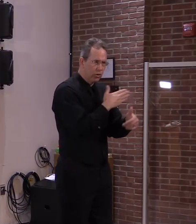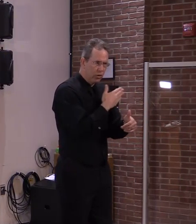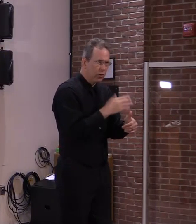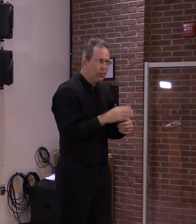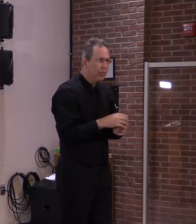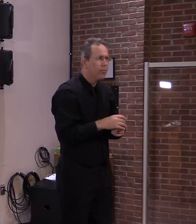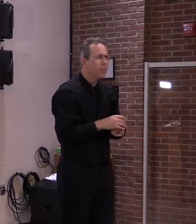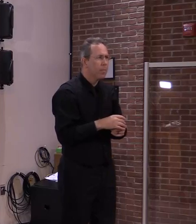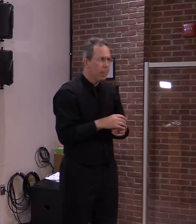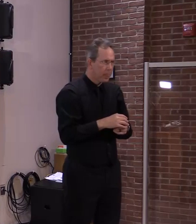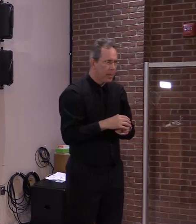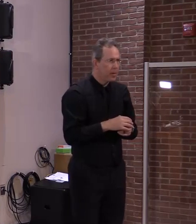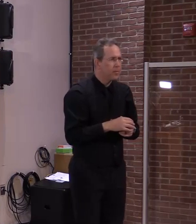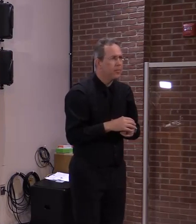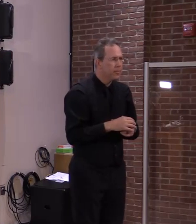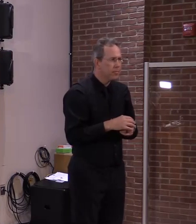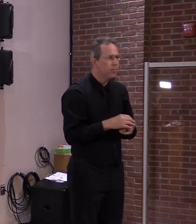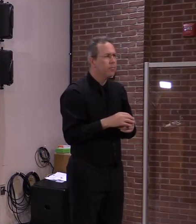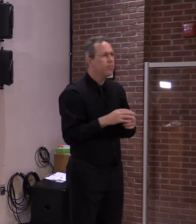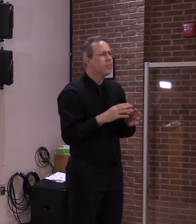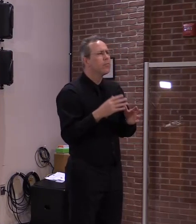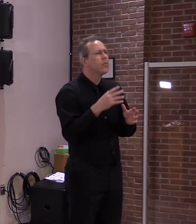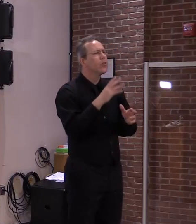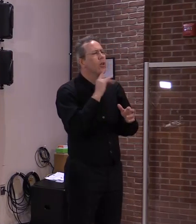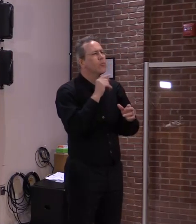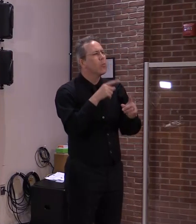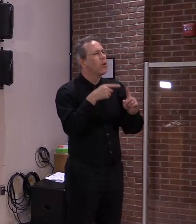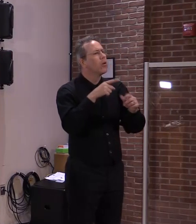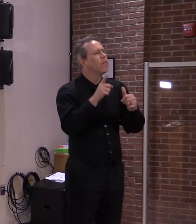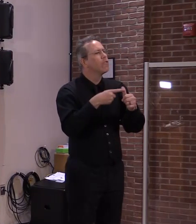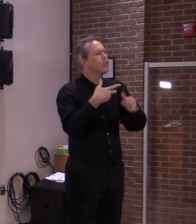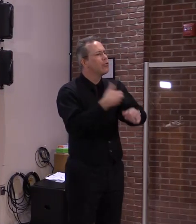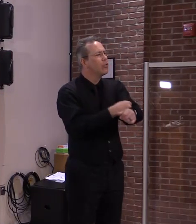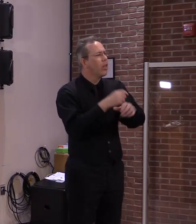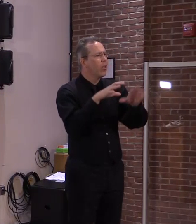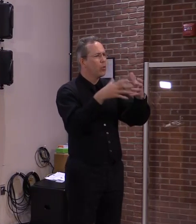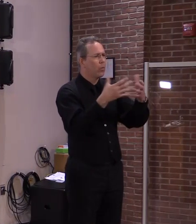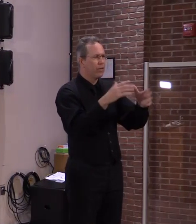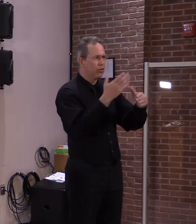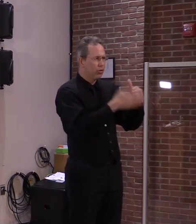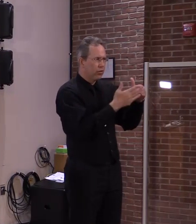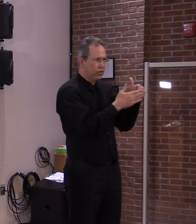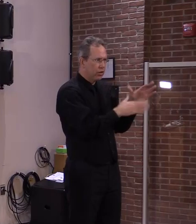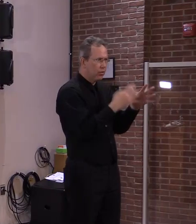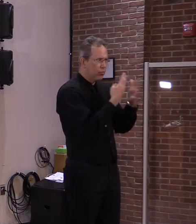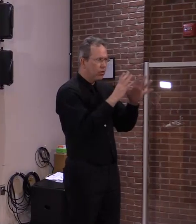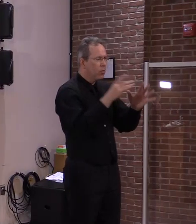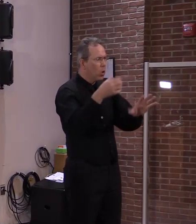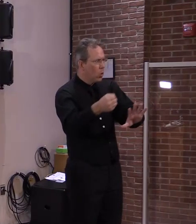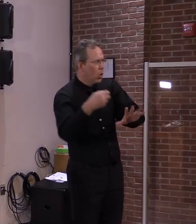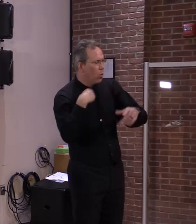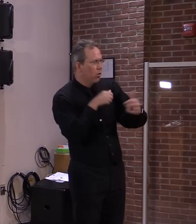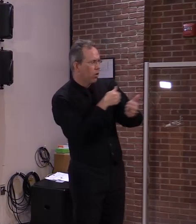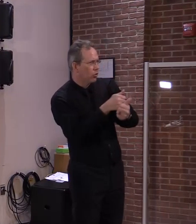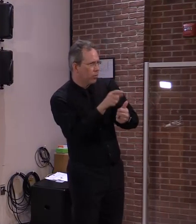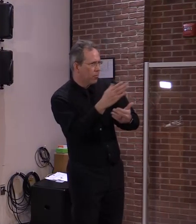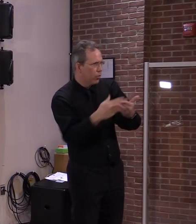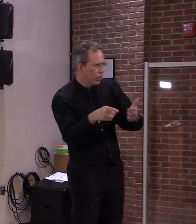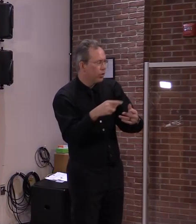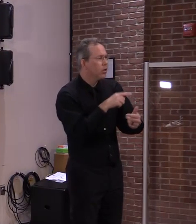I'm just talking first dose here because I'm going to give you a sort of an end date with all second doses. We did,